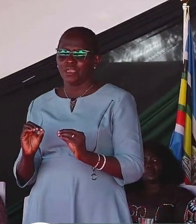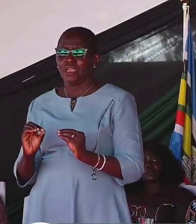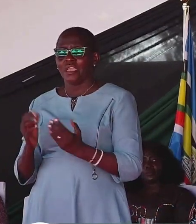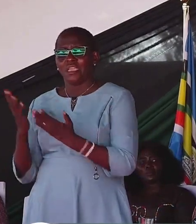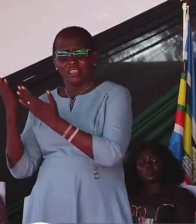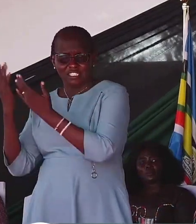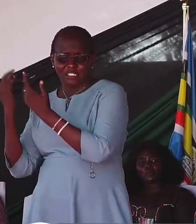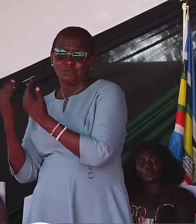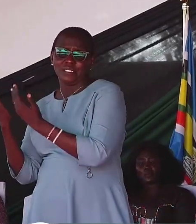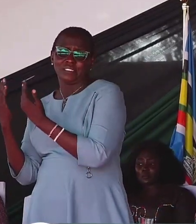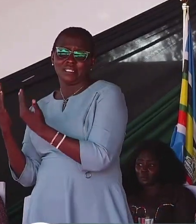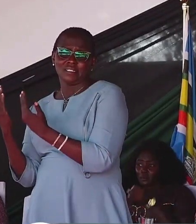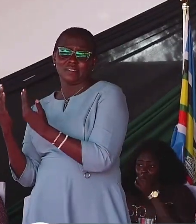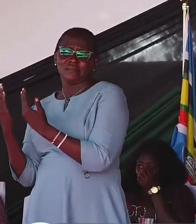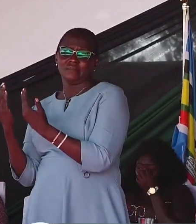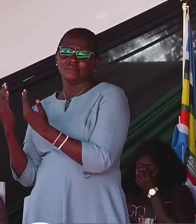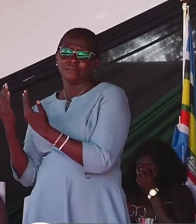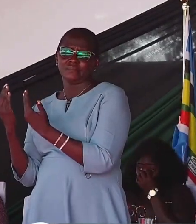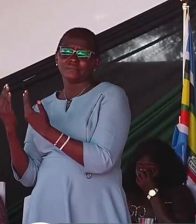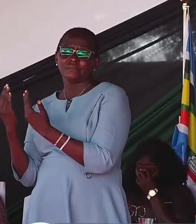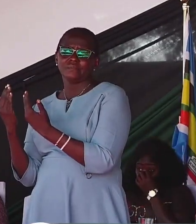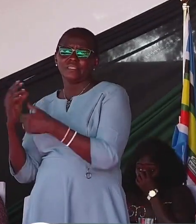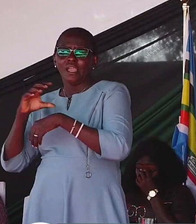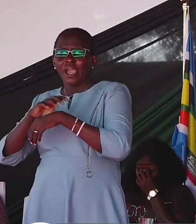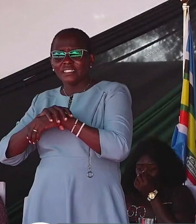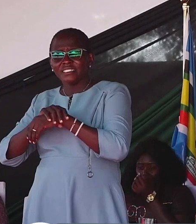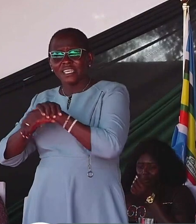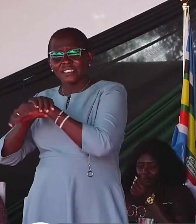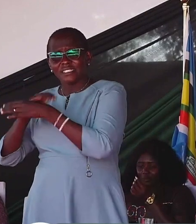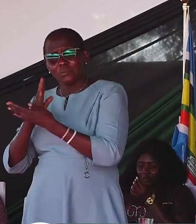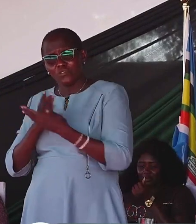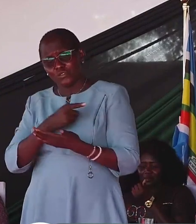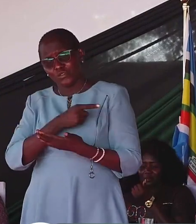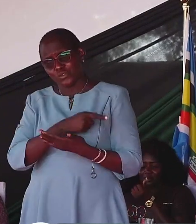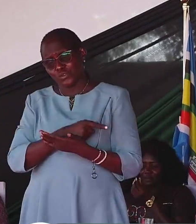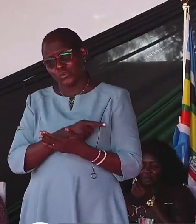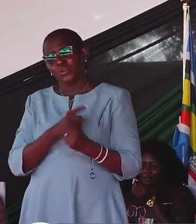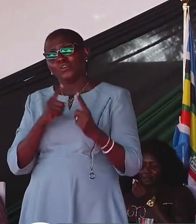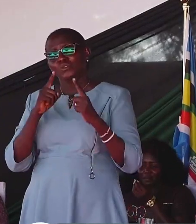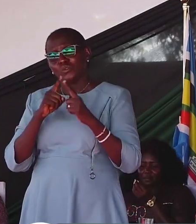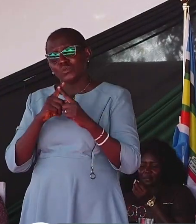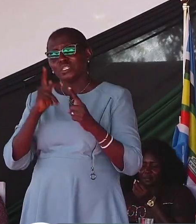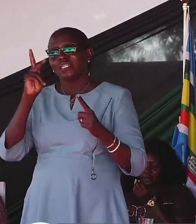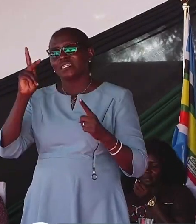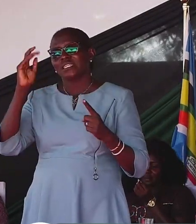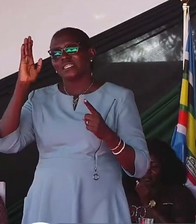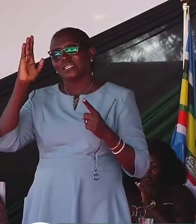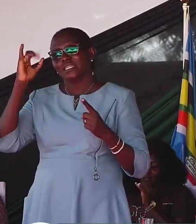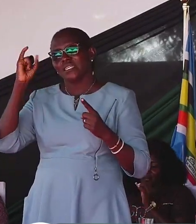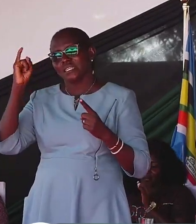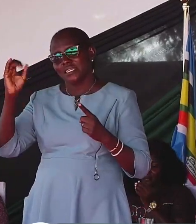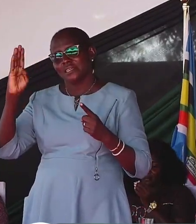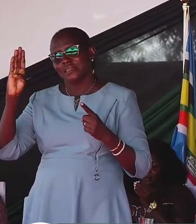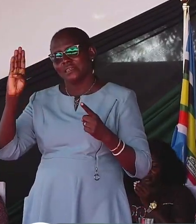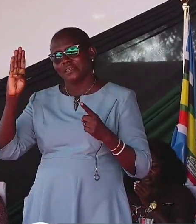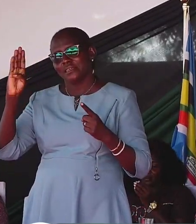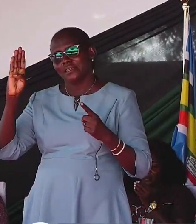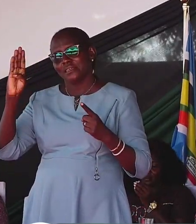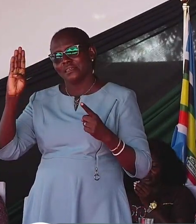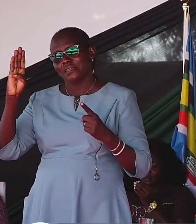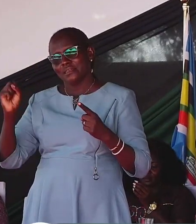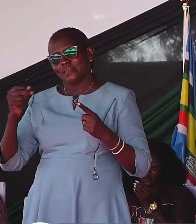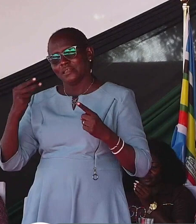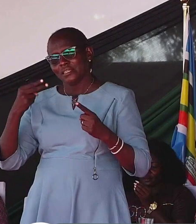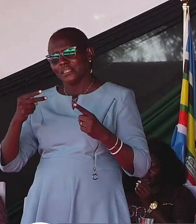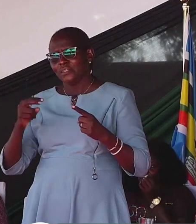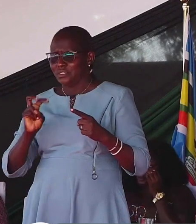that I take some of you to Kibish so that you see many good